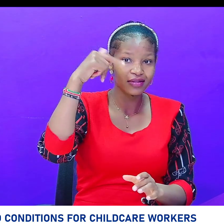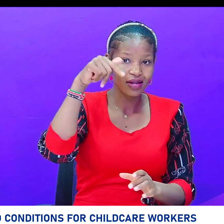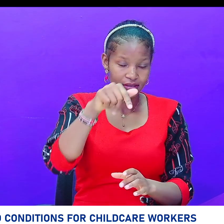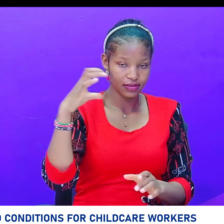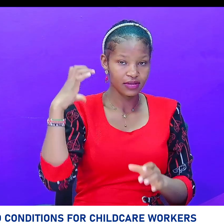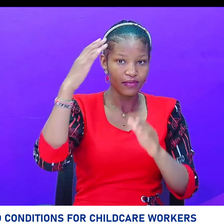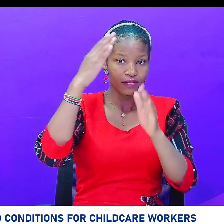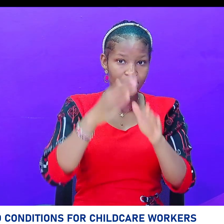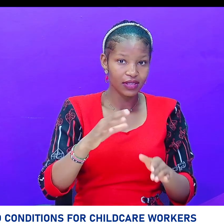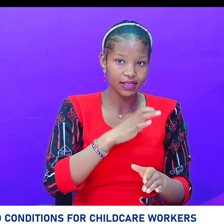Moving on,